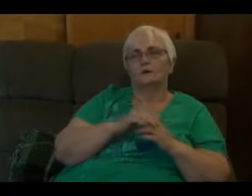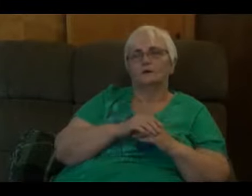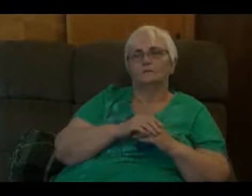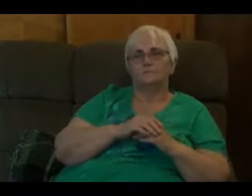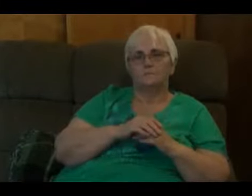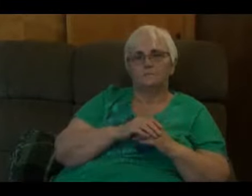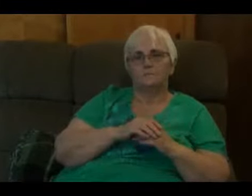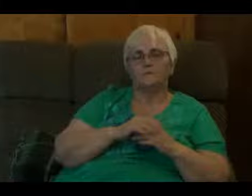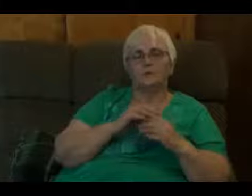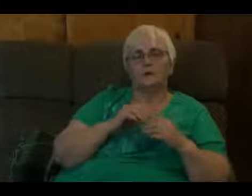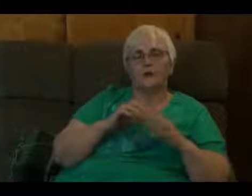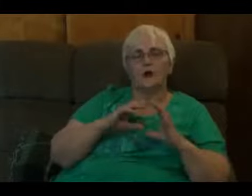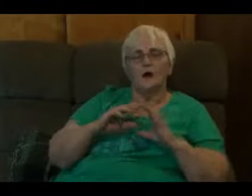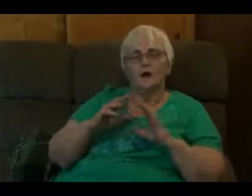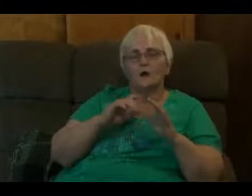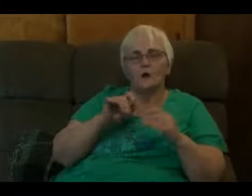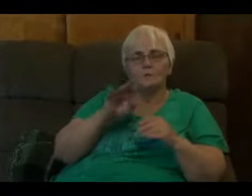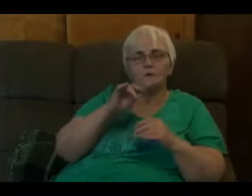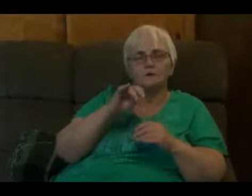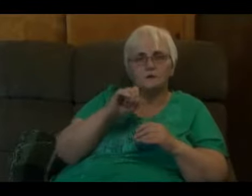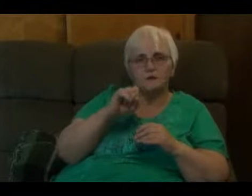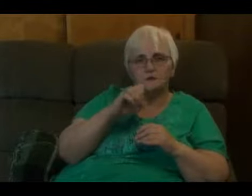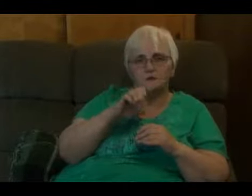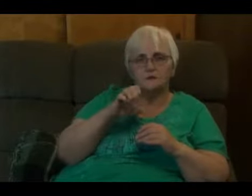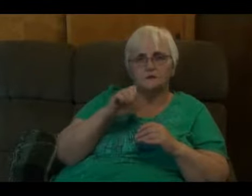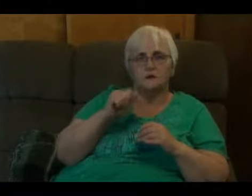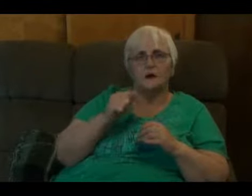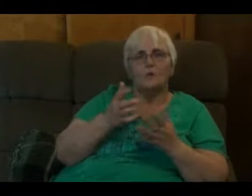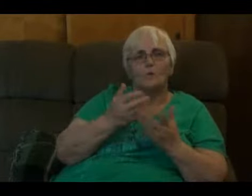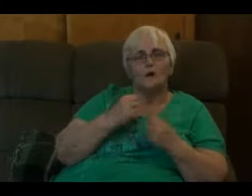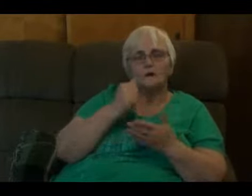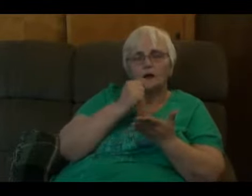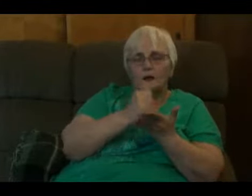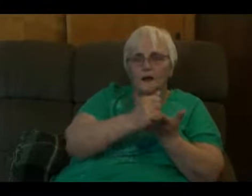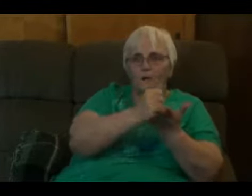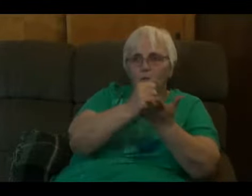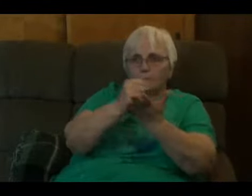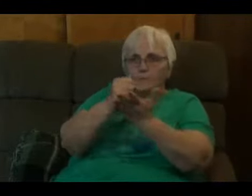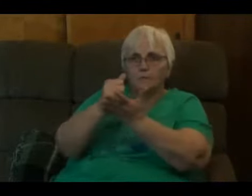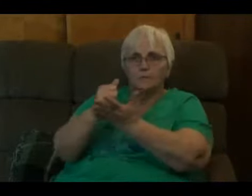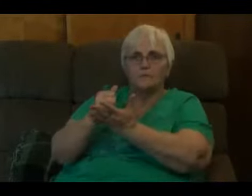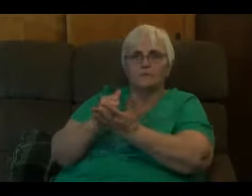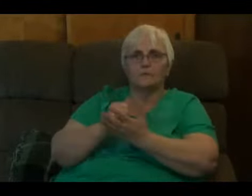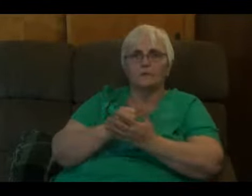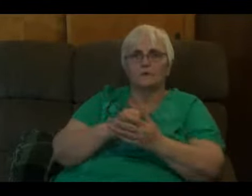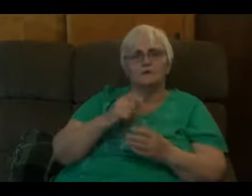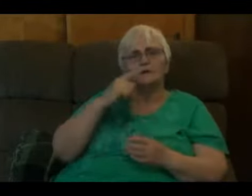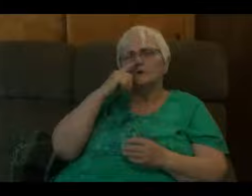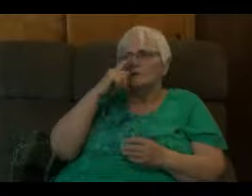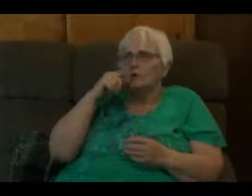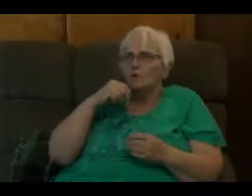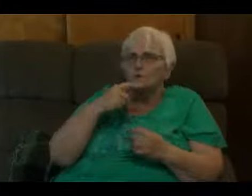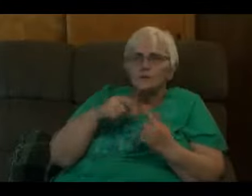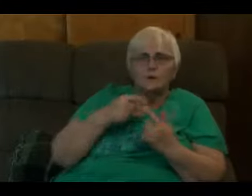Things like common sense. Desire to help others. Curiosity. Sense of